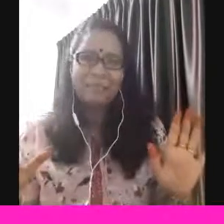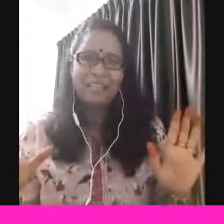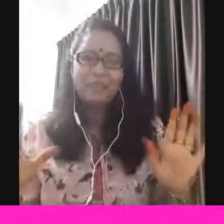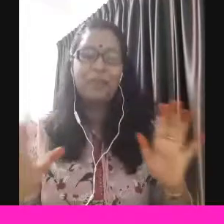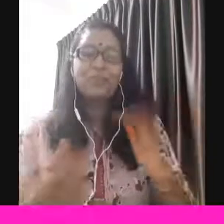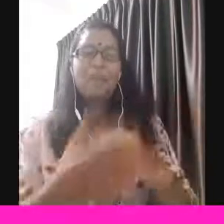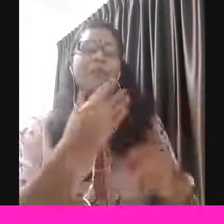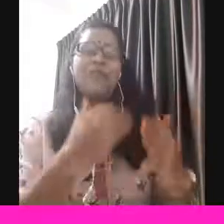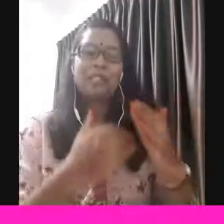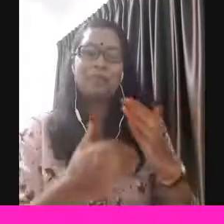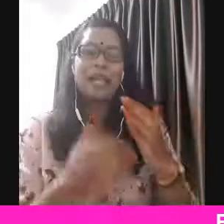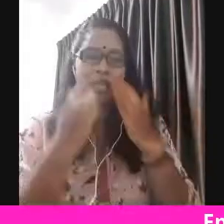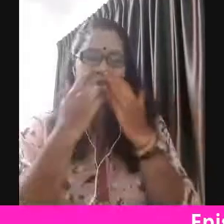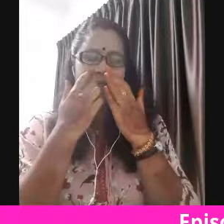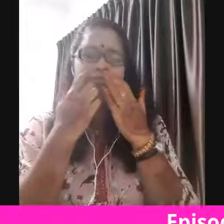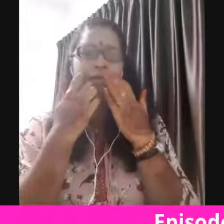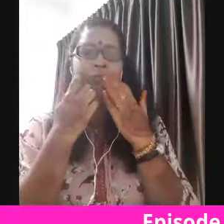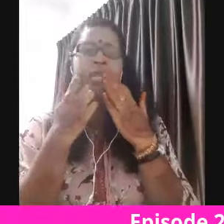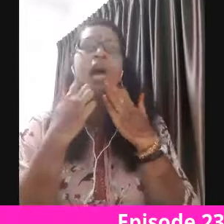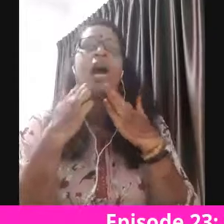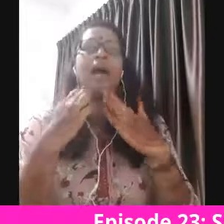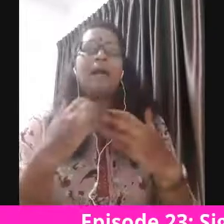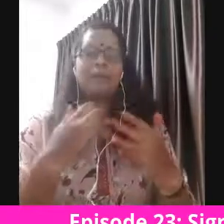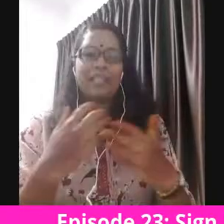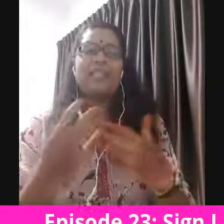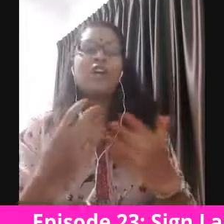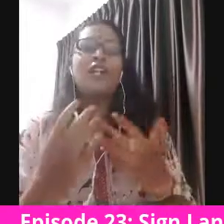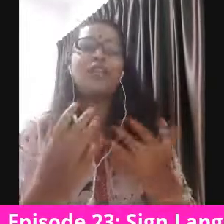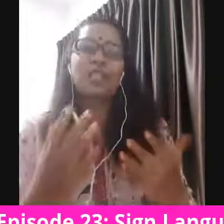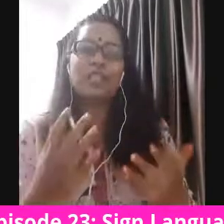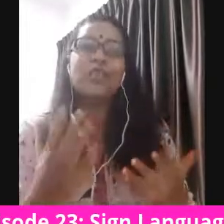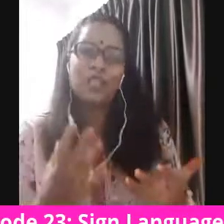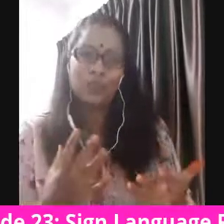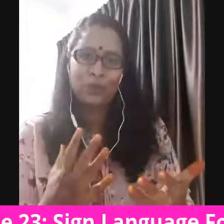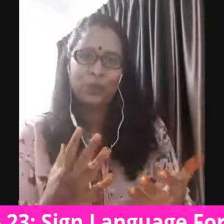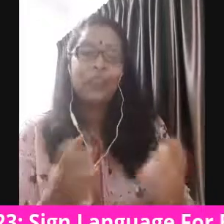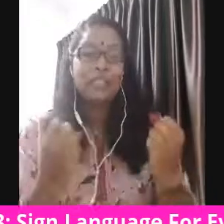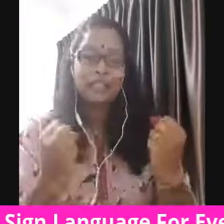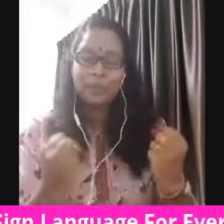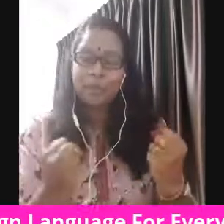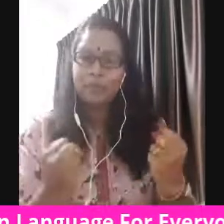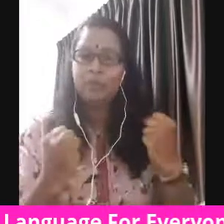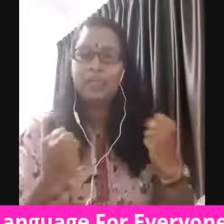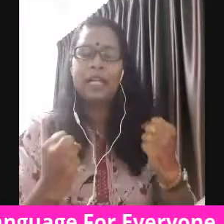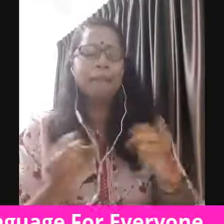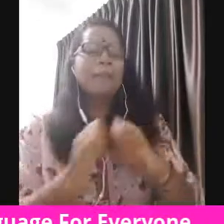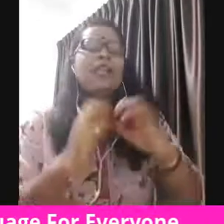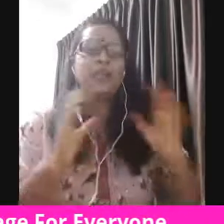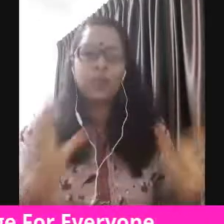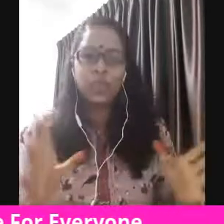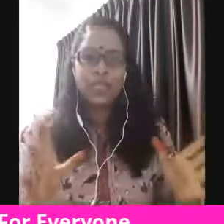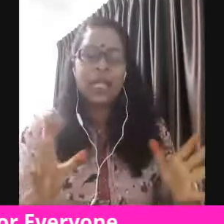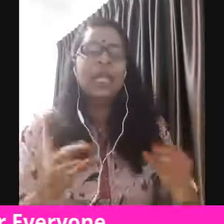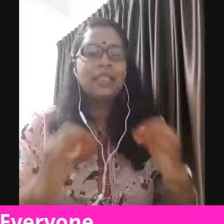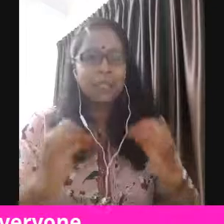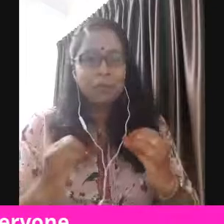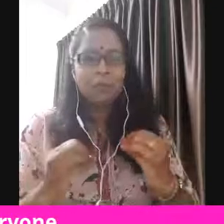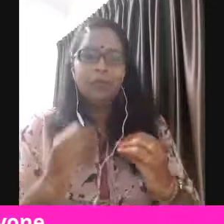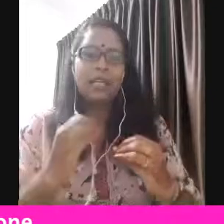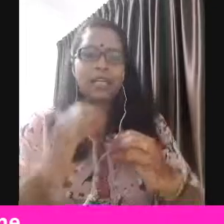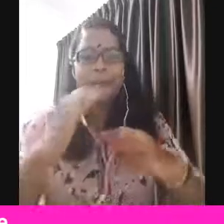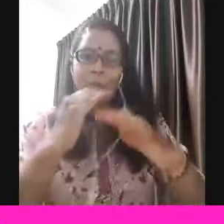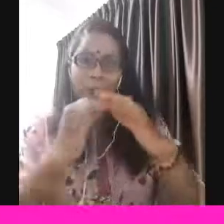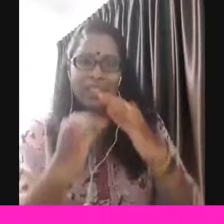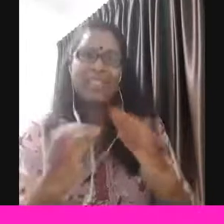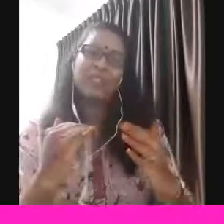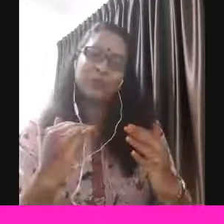teacher. Because a previous batch, sometimes it's according to the students also. Sometimes we will get best students. Sometimes we